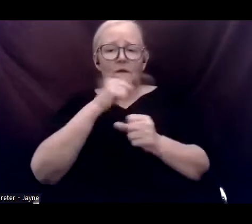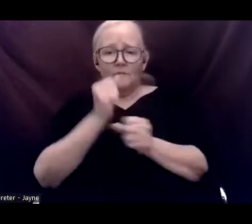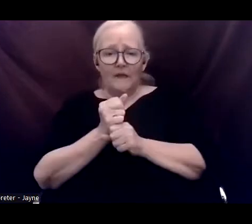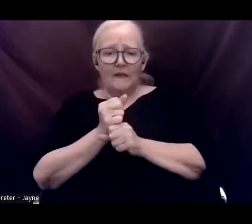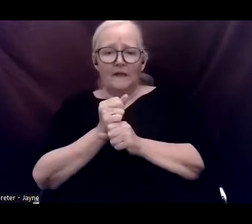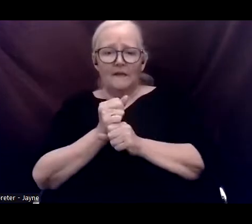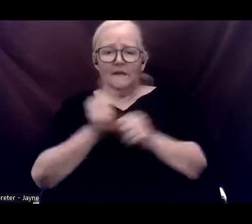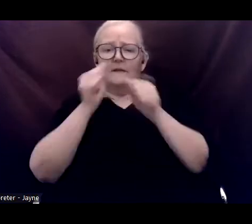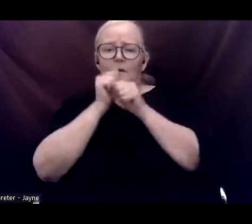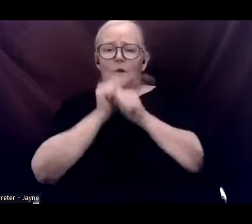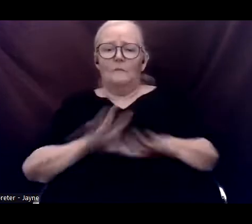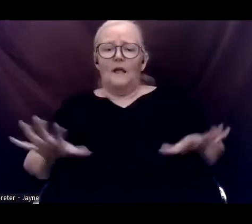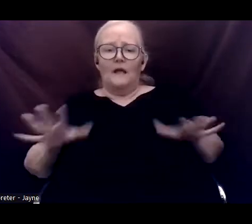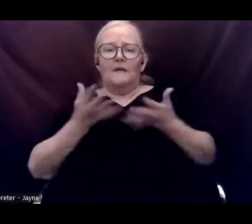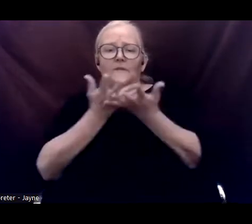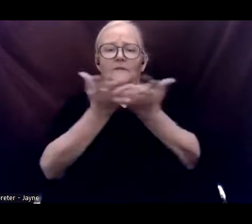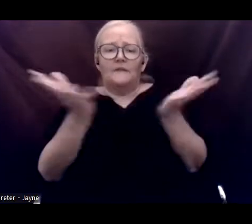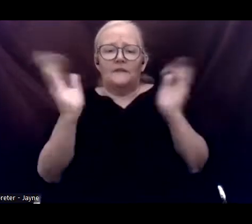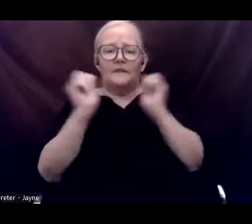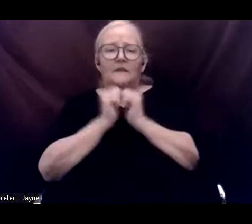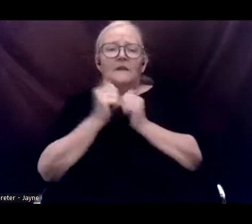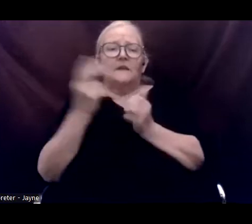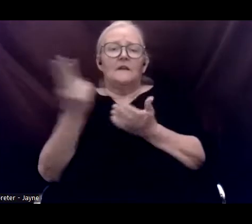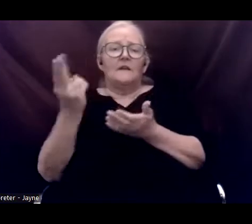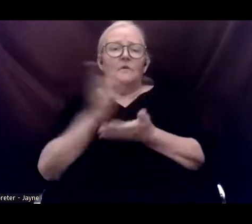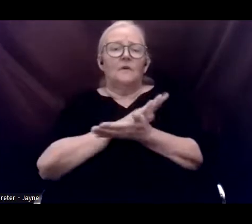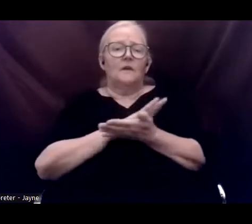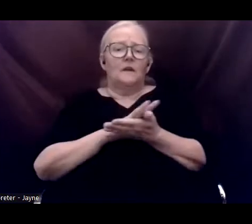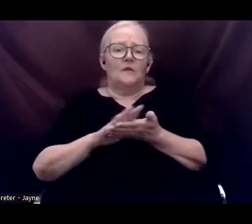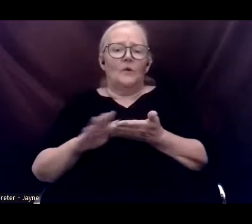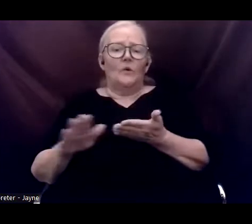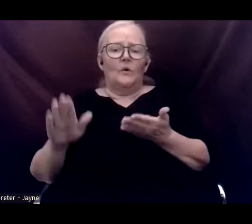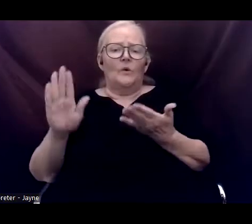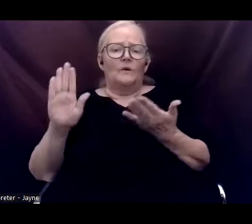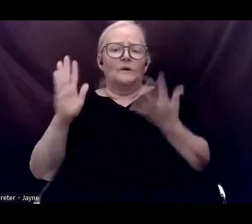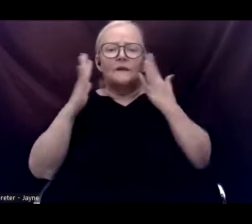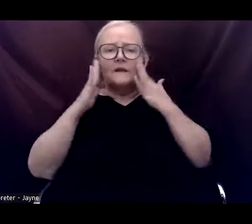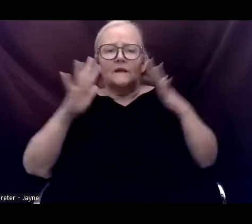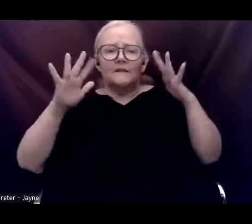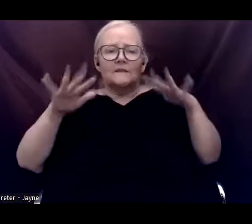Let's see that we're safe.